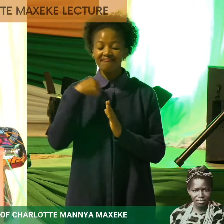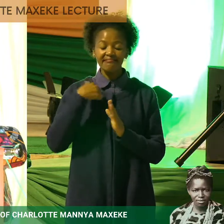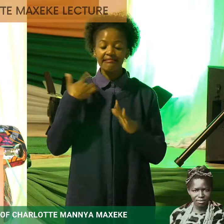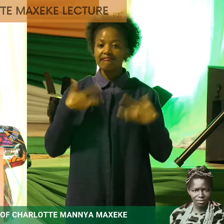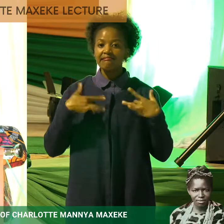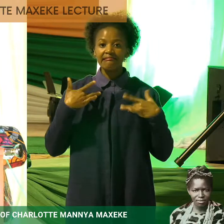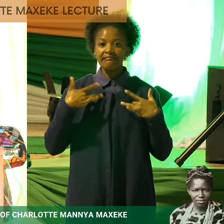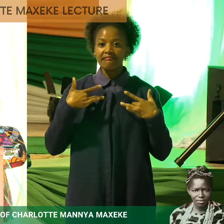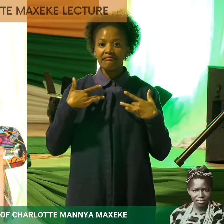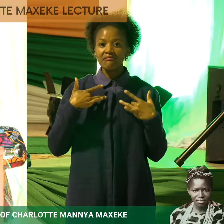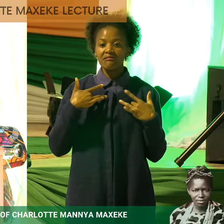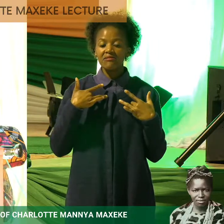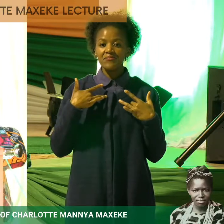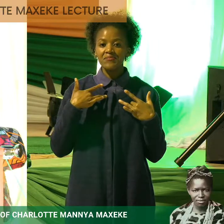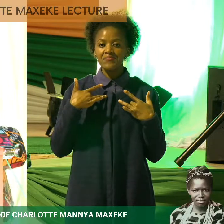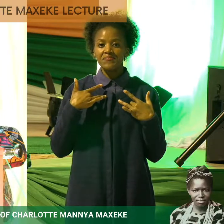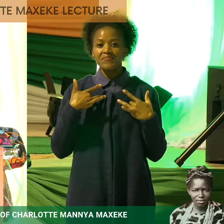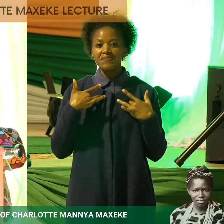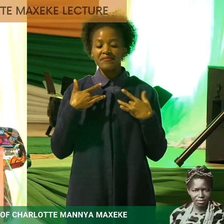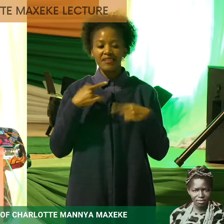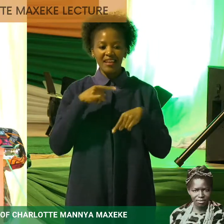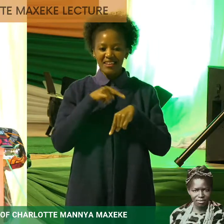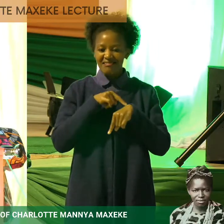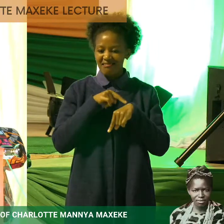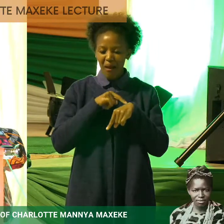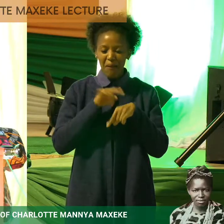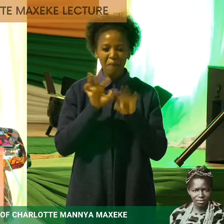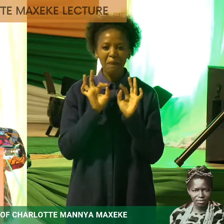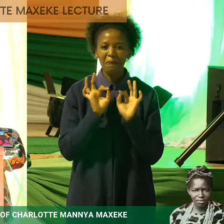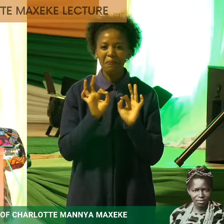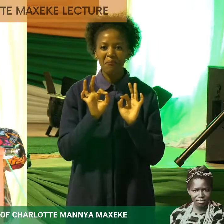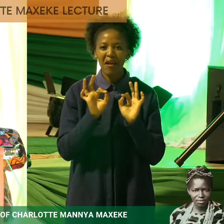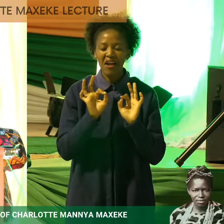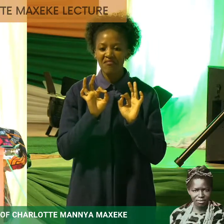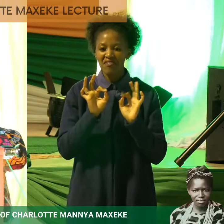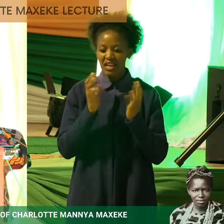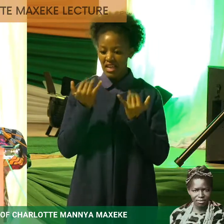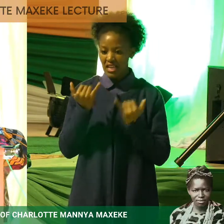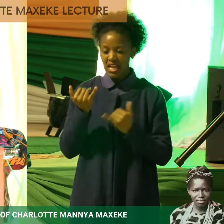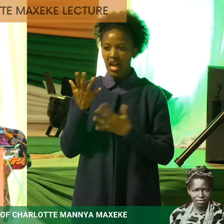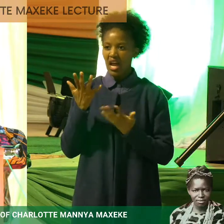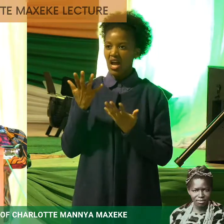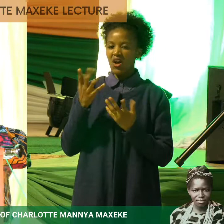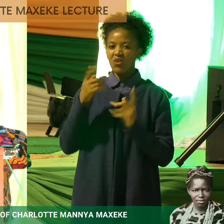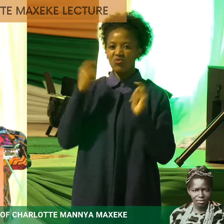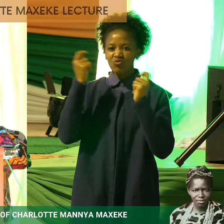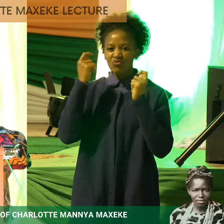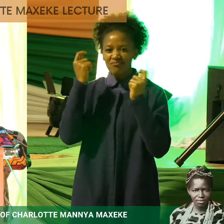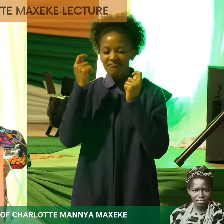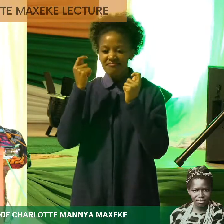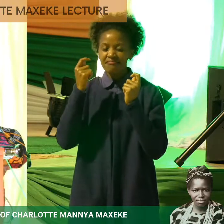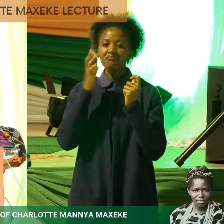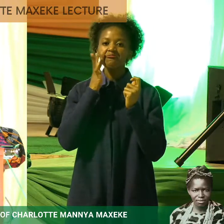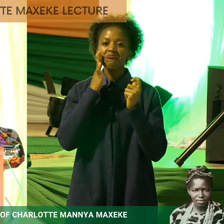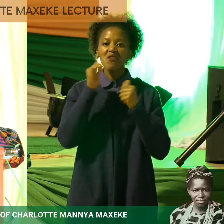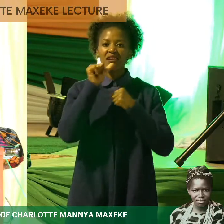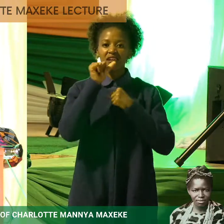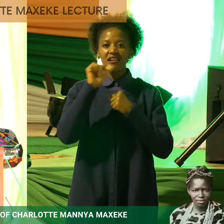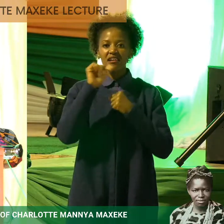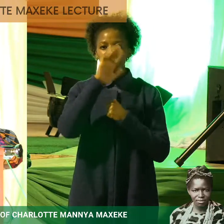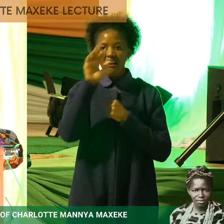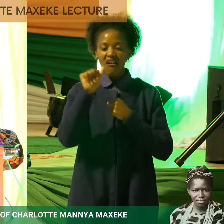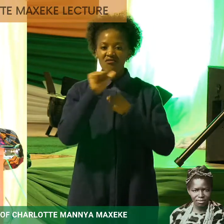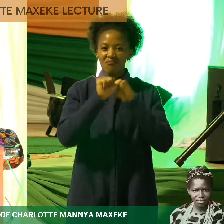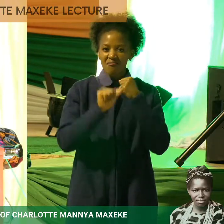Uguti. The timing is so befitting that the lecture is happening during Africa Month, because we have so